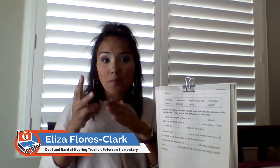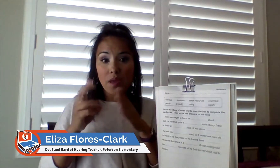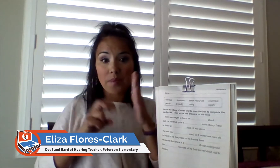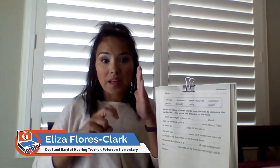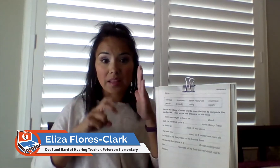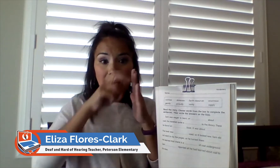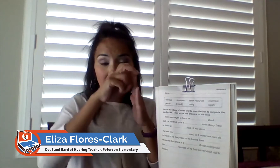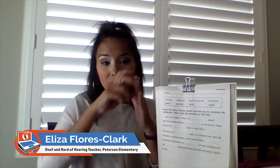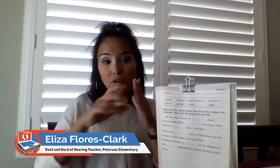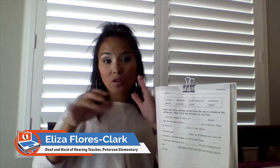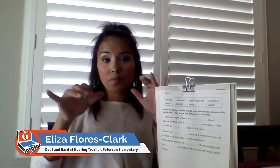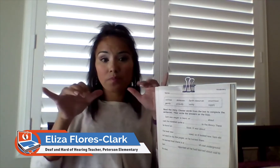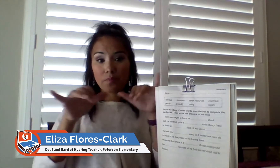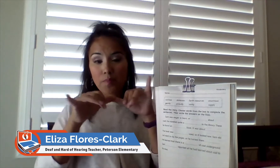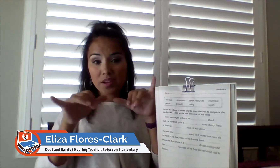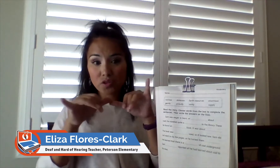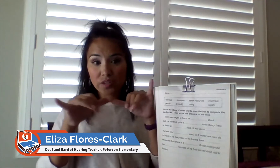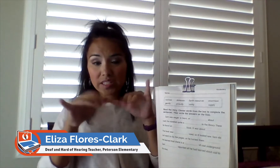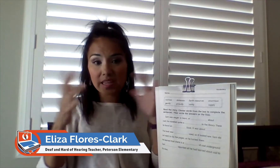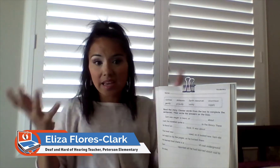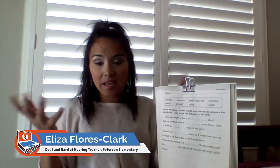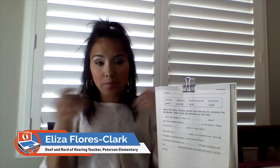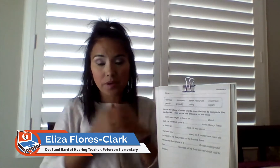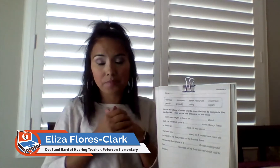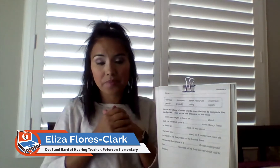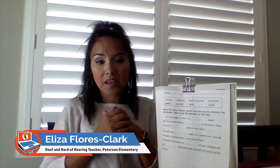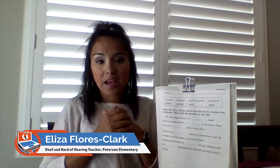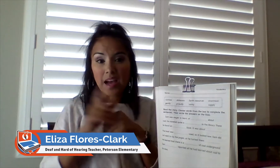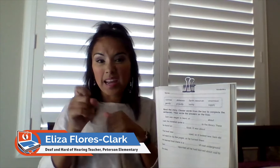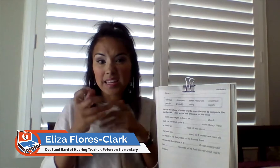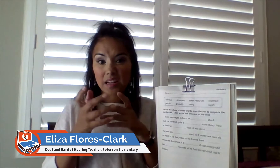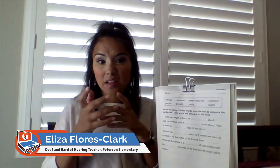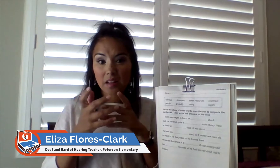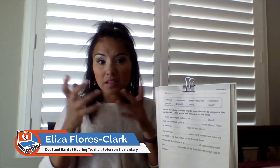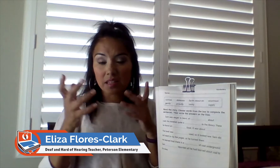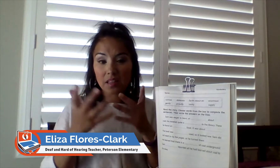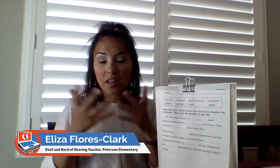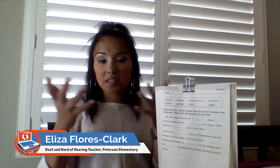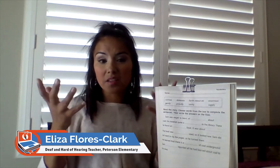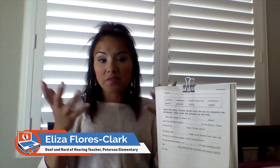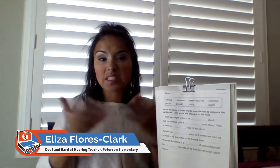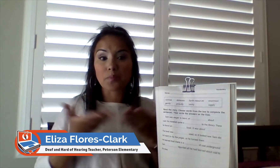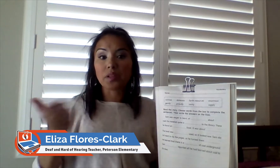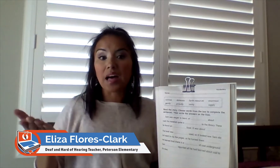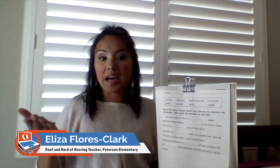maybe a ladder, measuring tape. I need lots of supplies